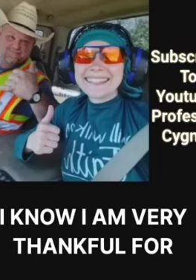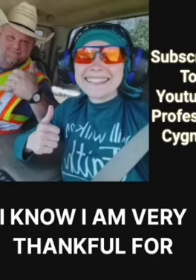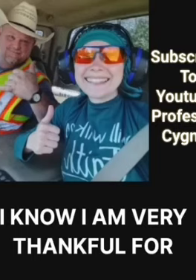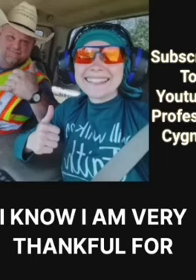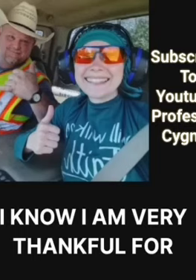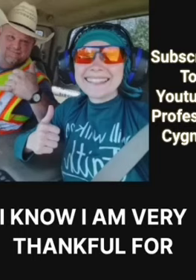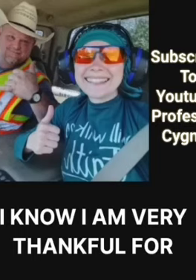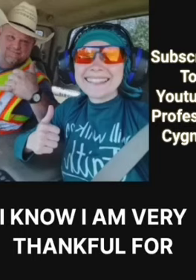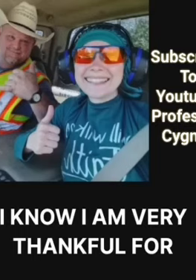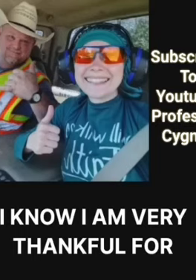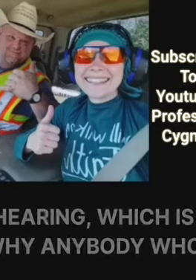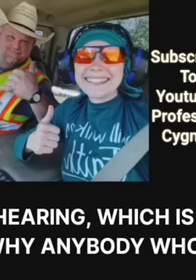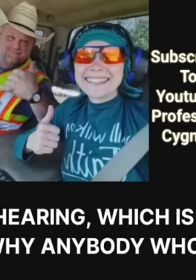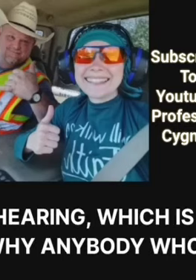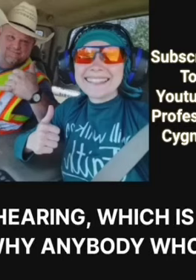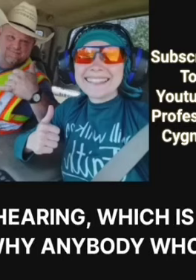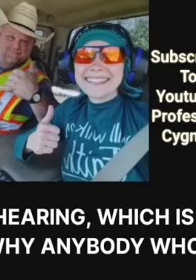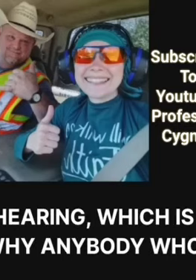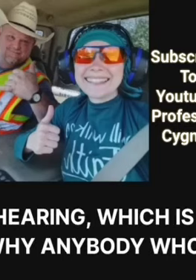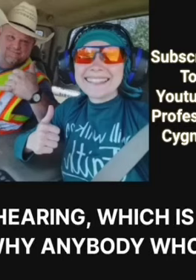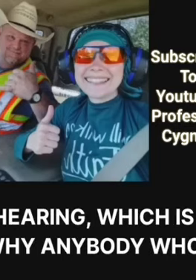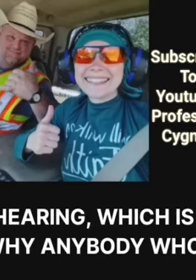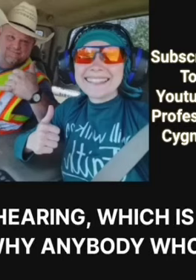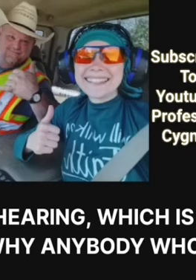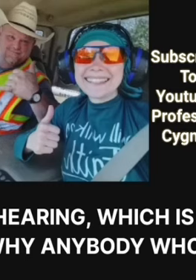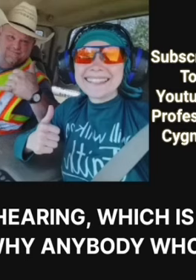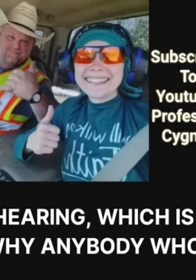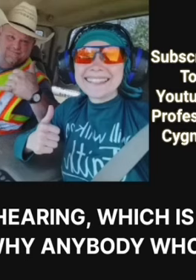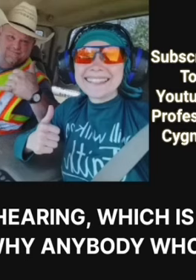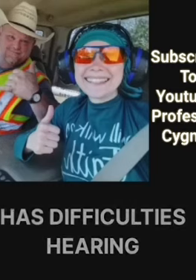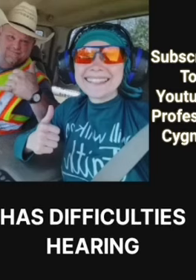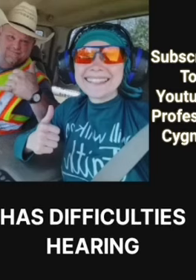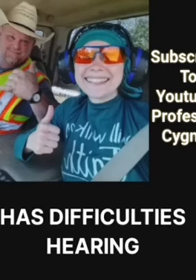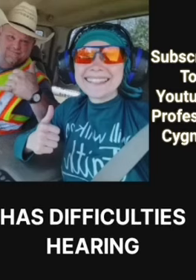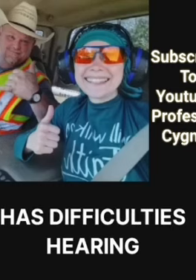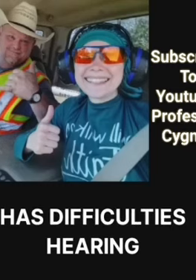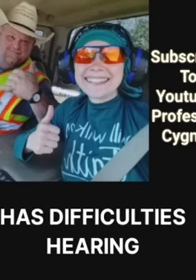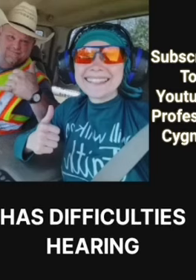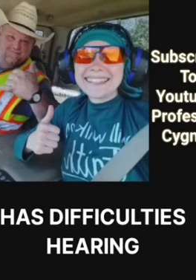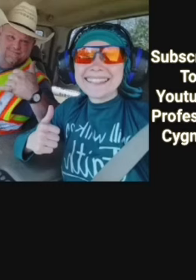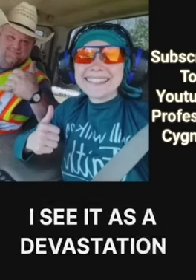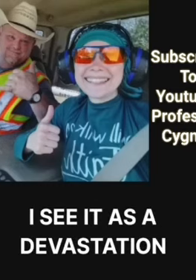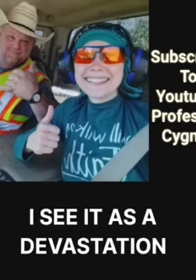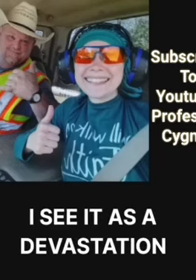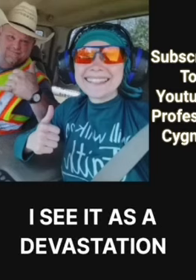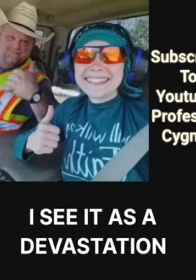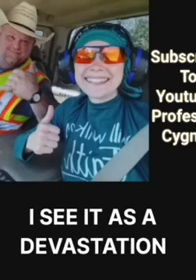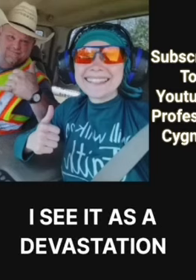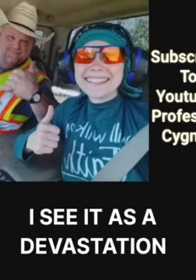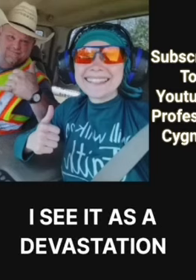very thankful for hearing, which is why anybody who has difficulties hearing, I see it as a